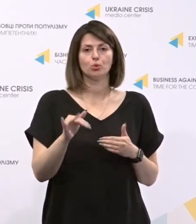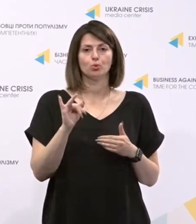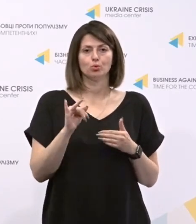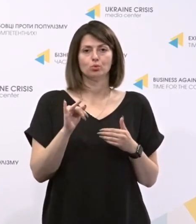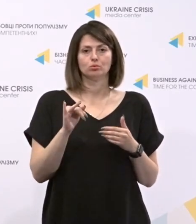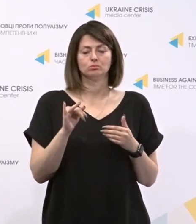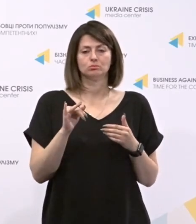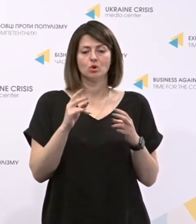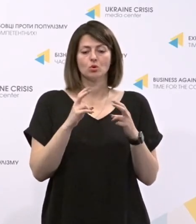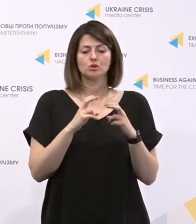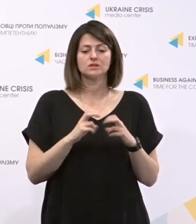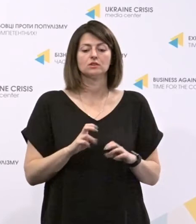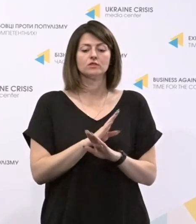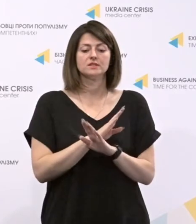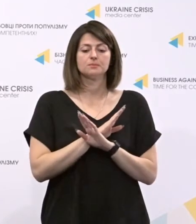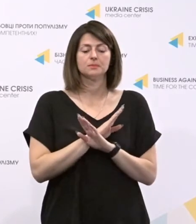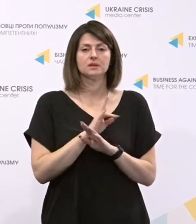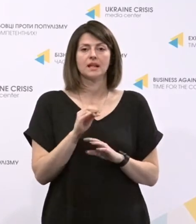Maidan.